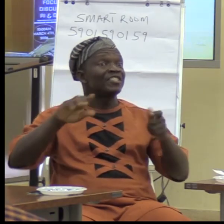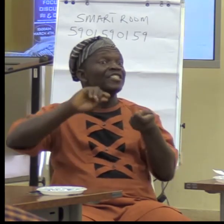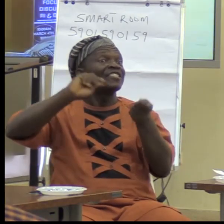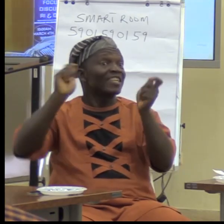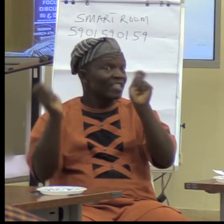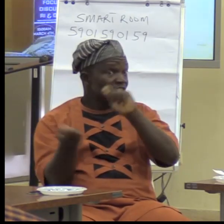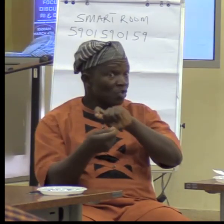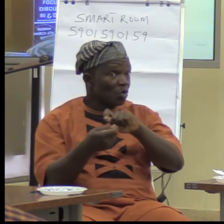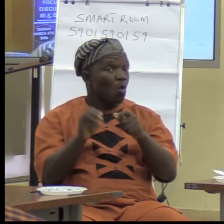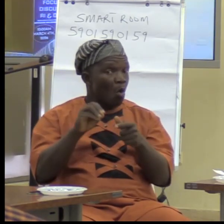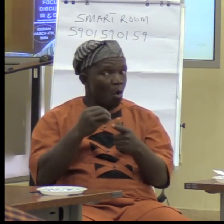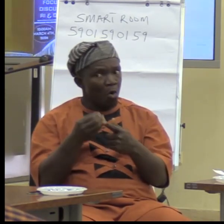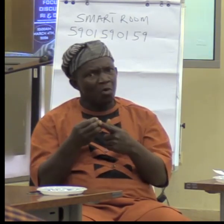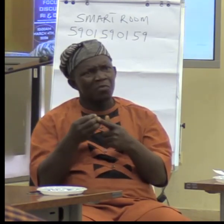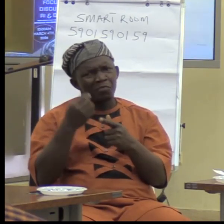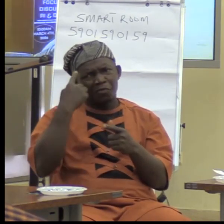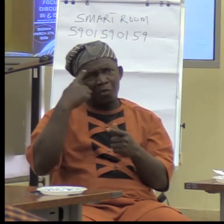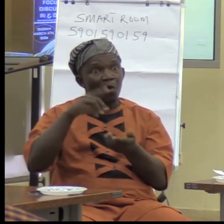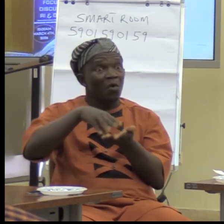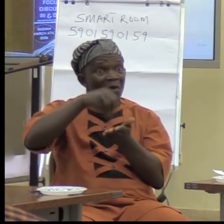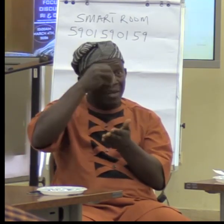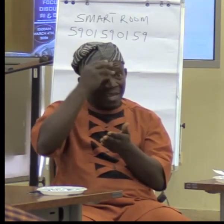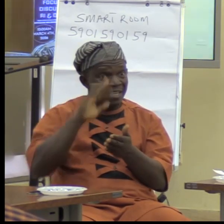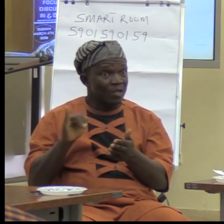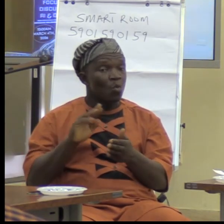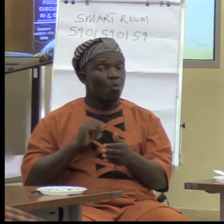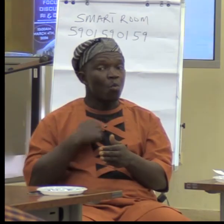personalized learning, we want to make sure that we are not violating,